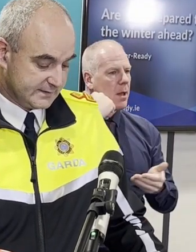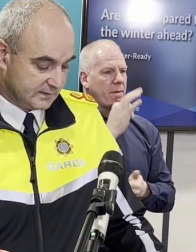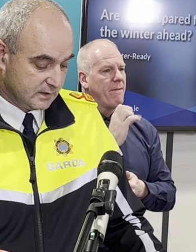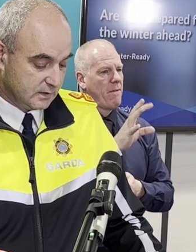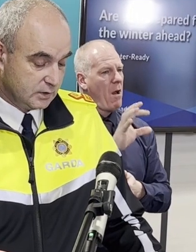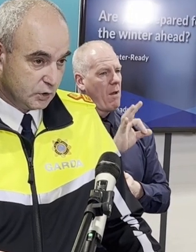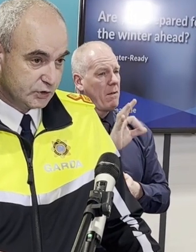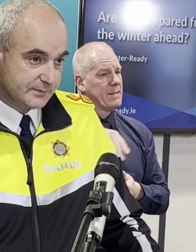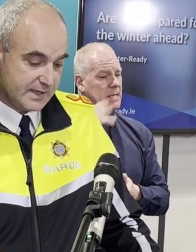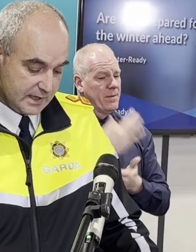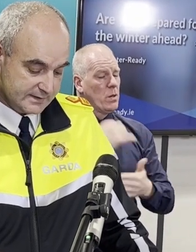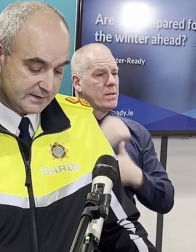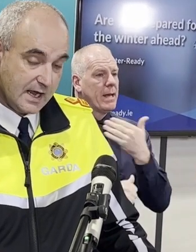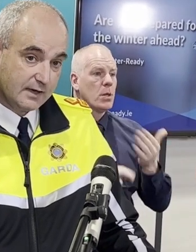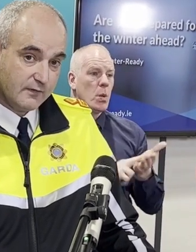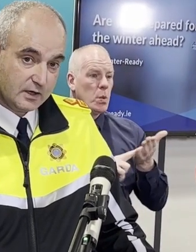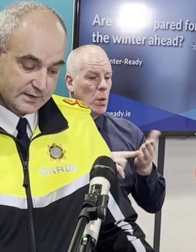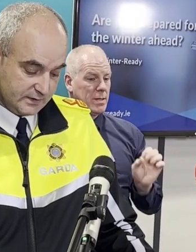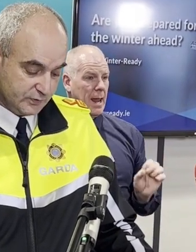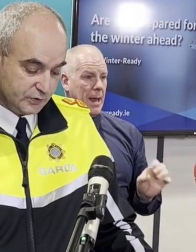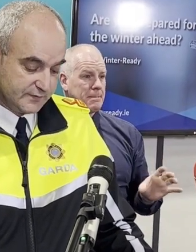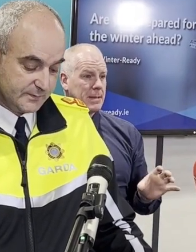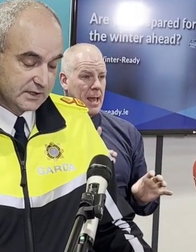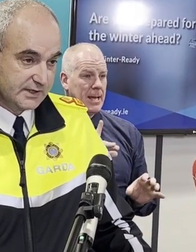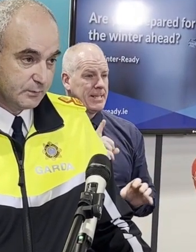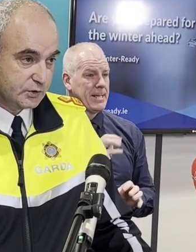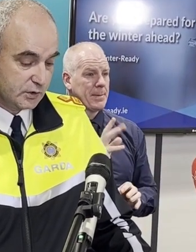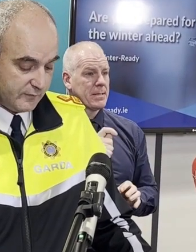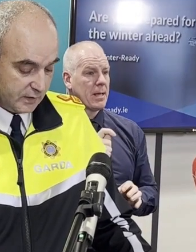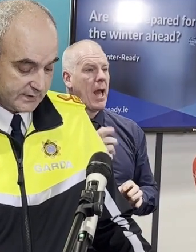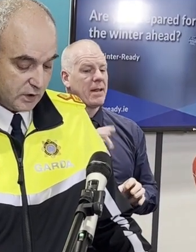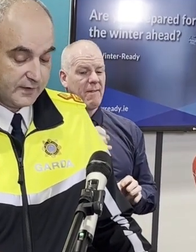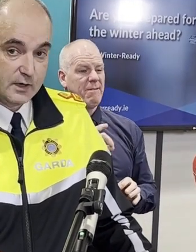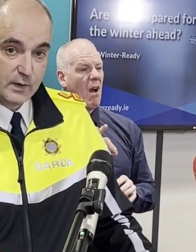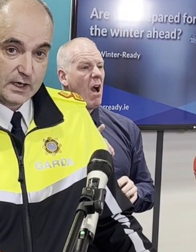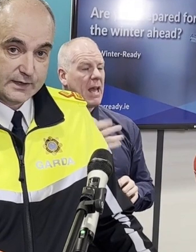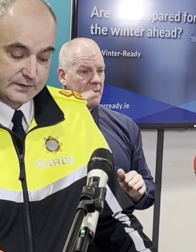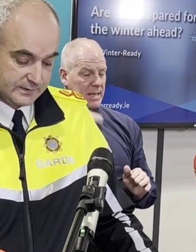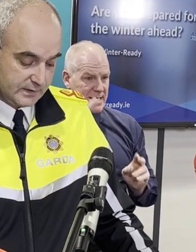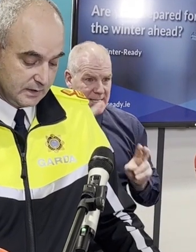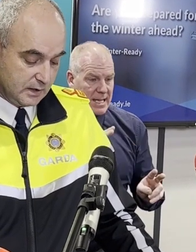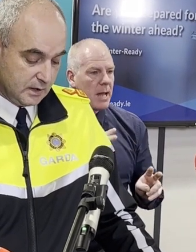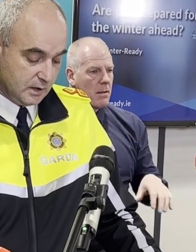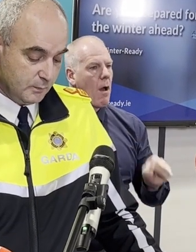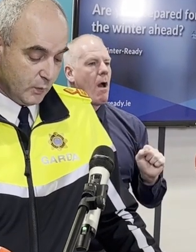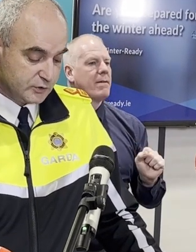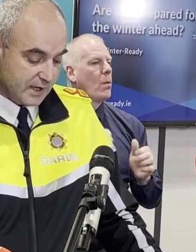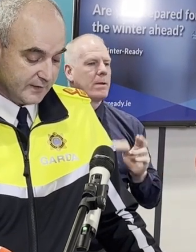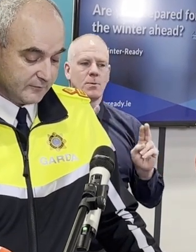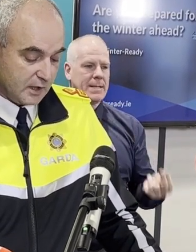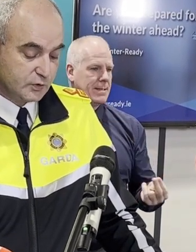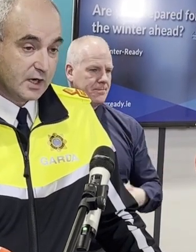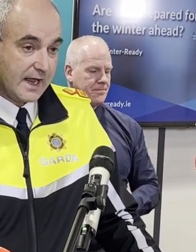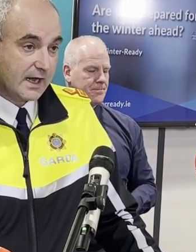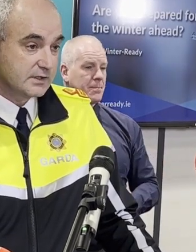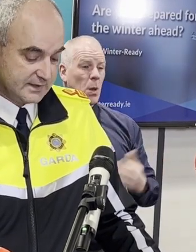coming days. Use your dipped headlights and fog lights in reduced visibility, but turn the fog lights off again when not needed. But when driving